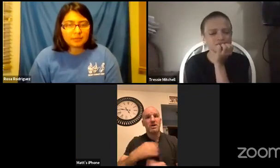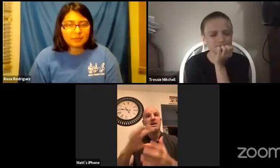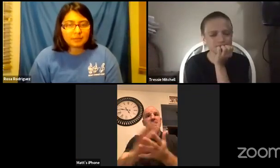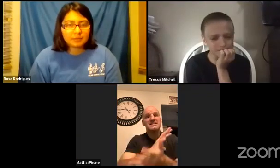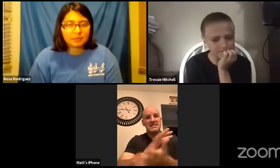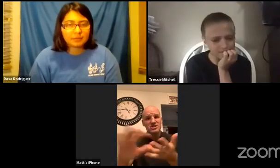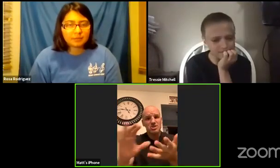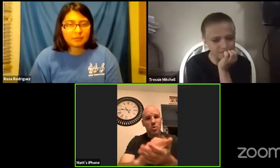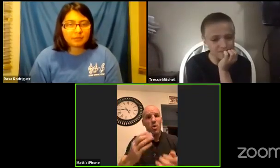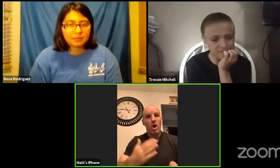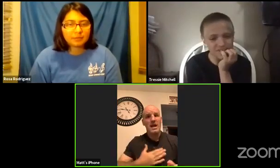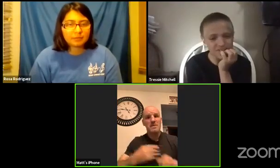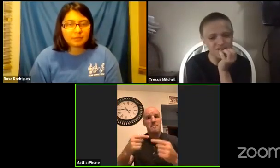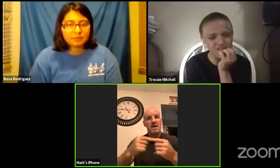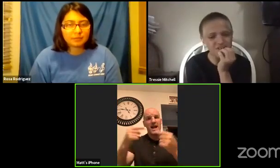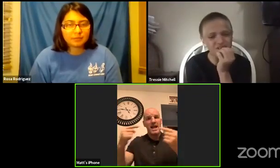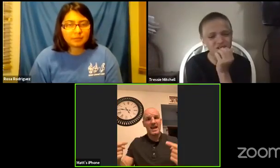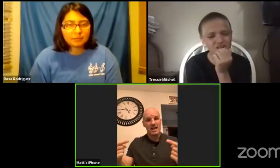and